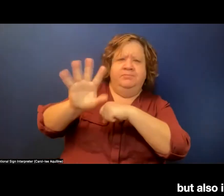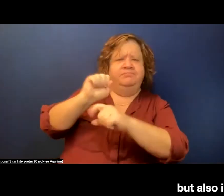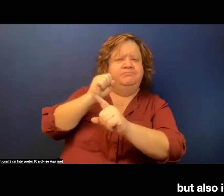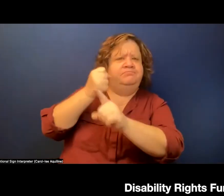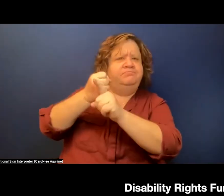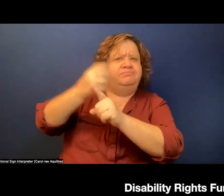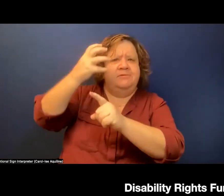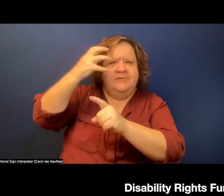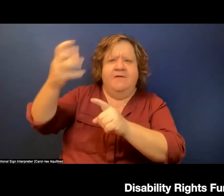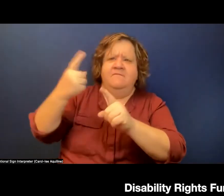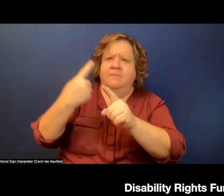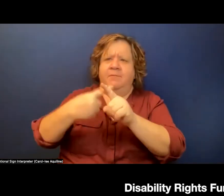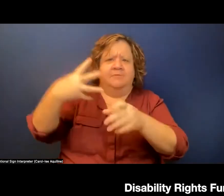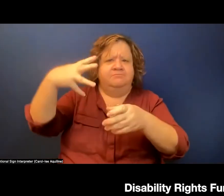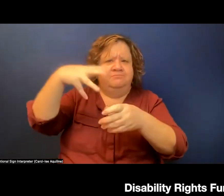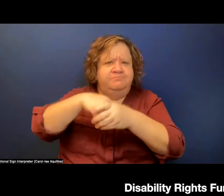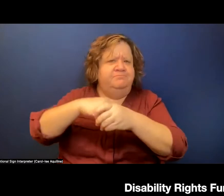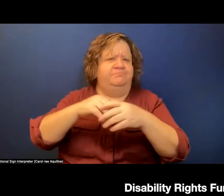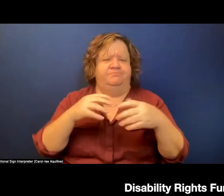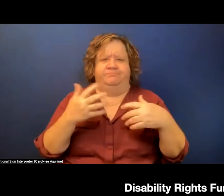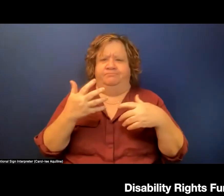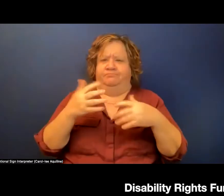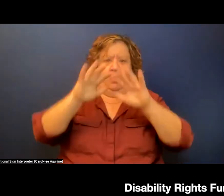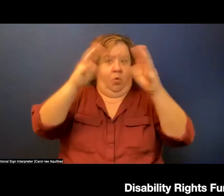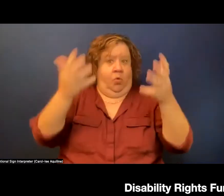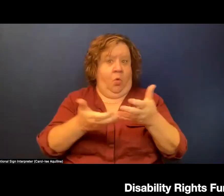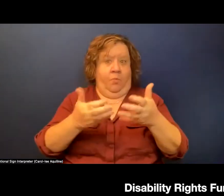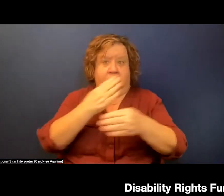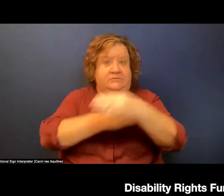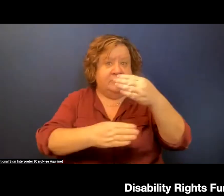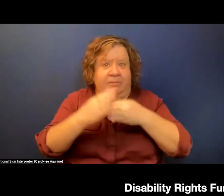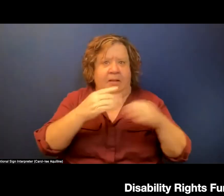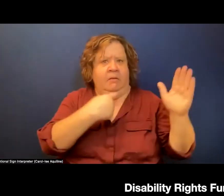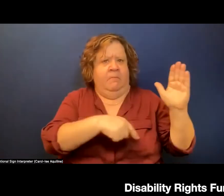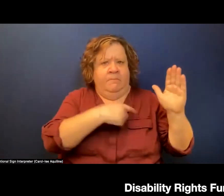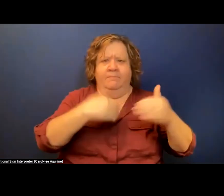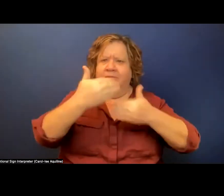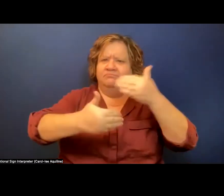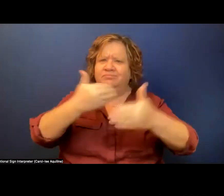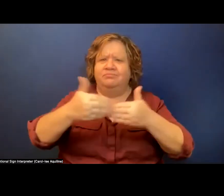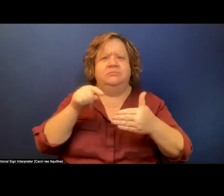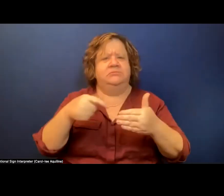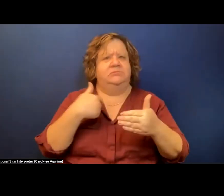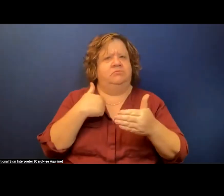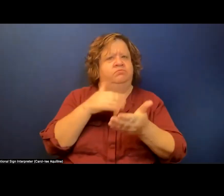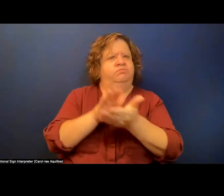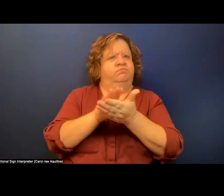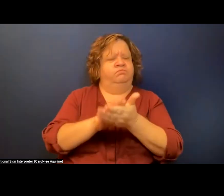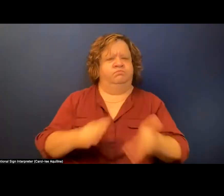commitment. Disability Rights Fund has been supporting one organization of women with disabilities